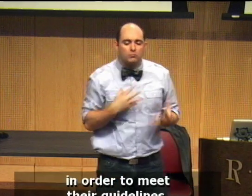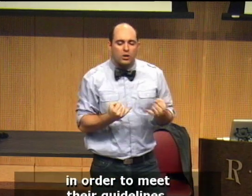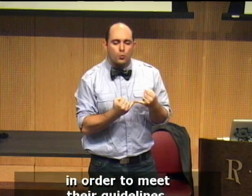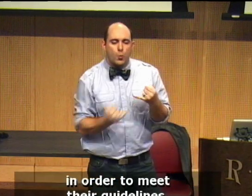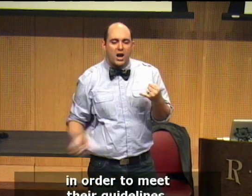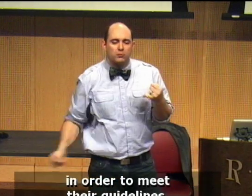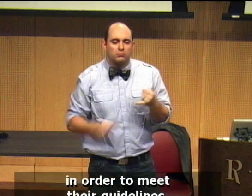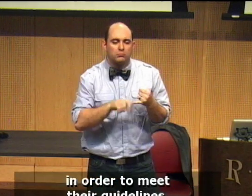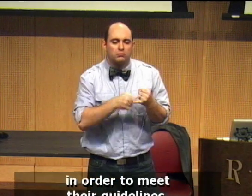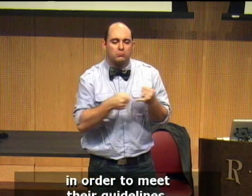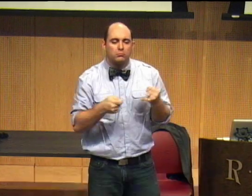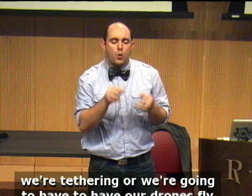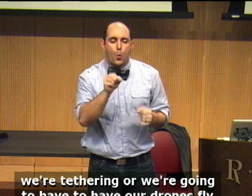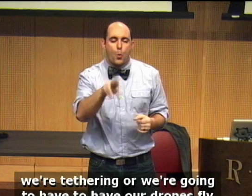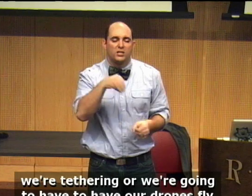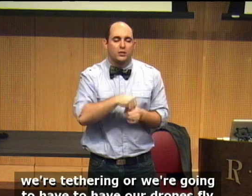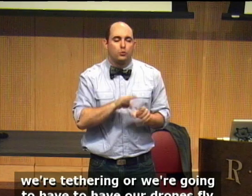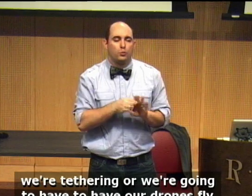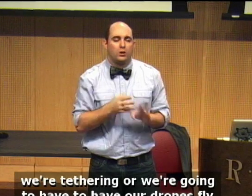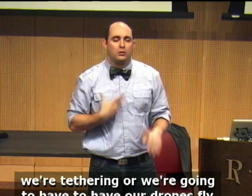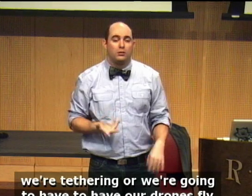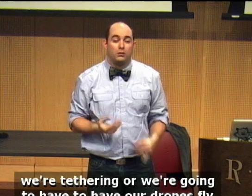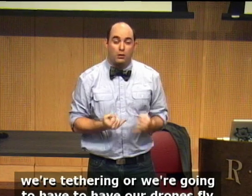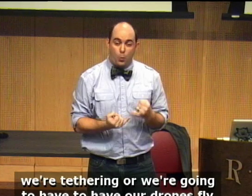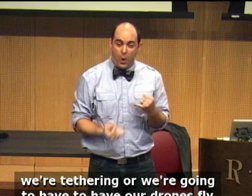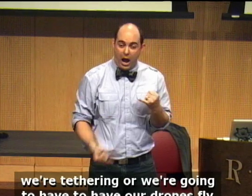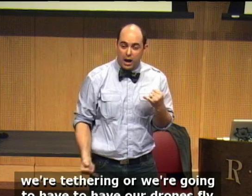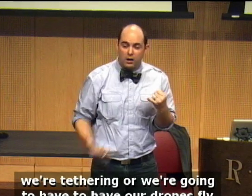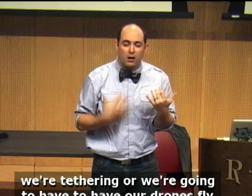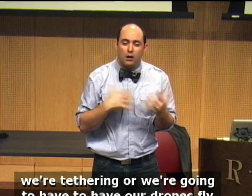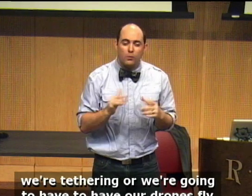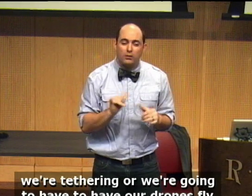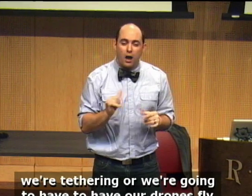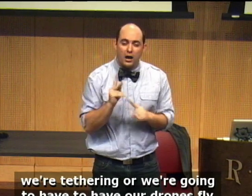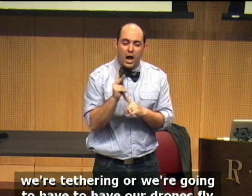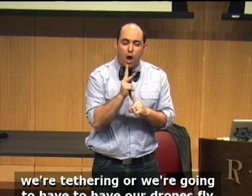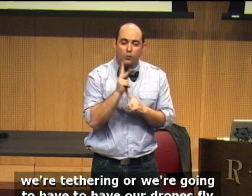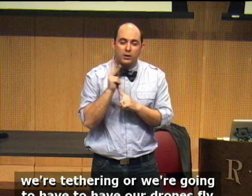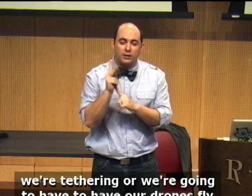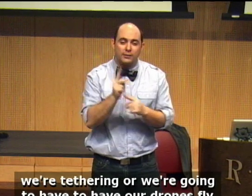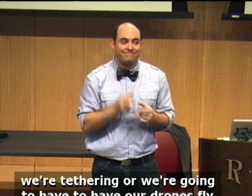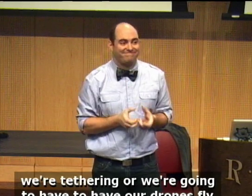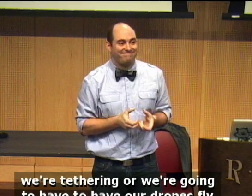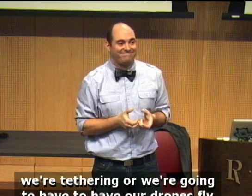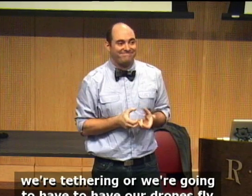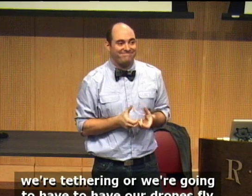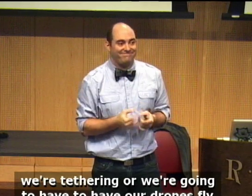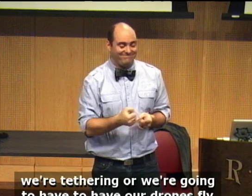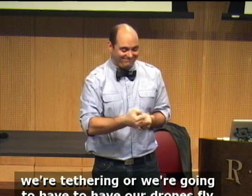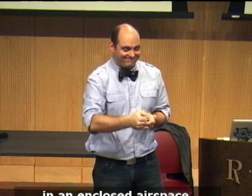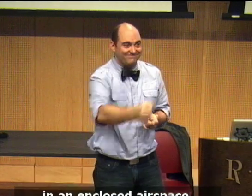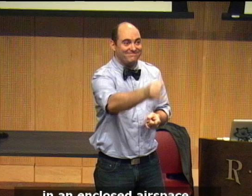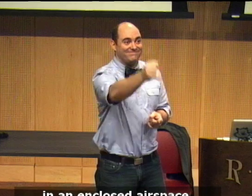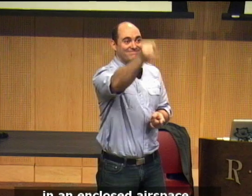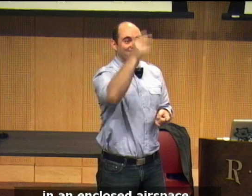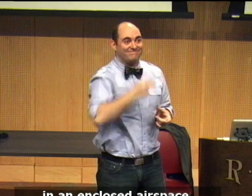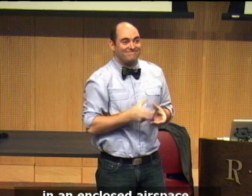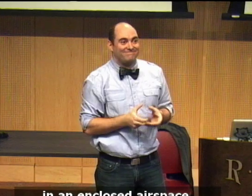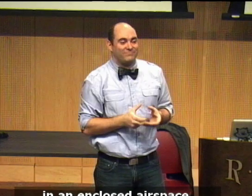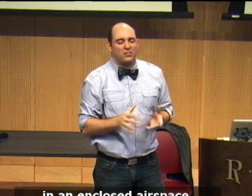their guidelines, we're tethering, or we're going to have our drones fly in an enclosed